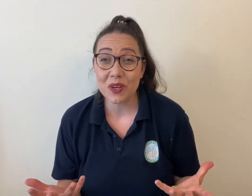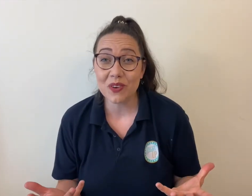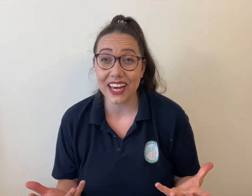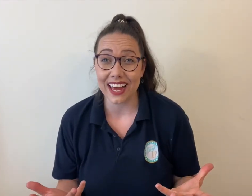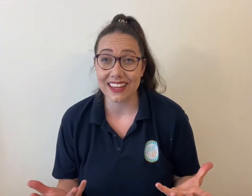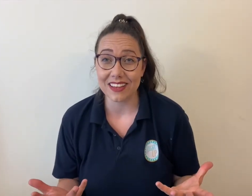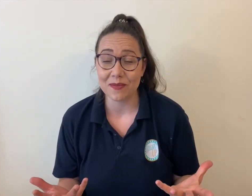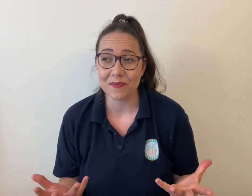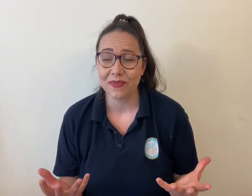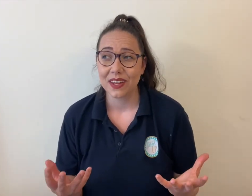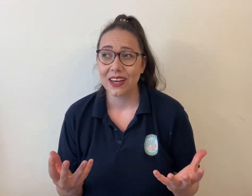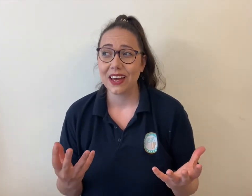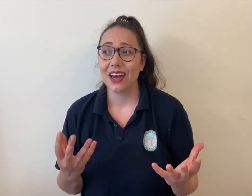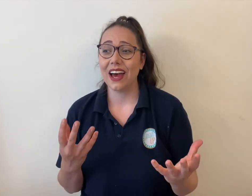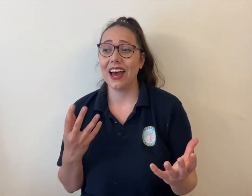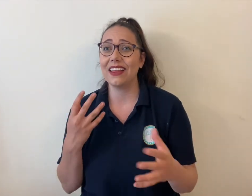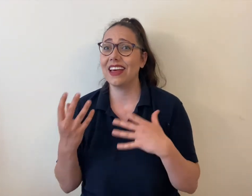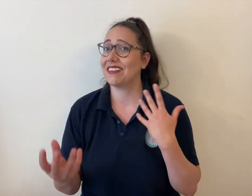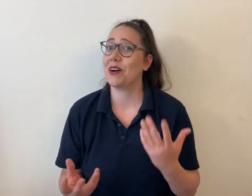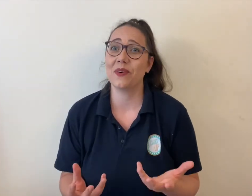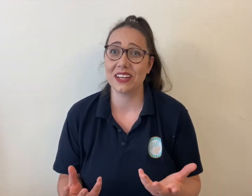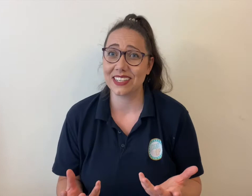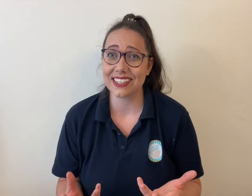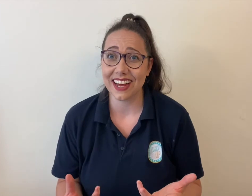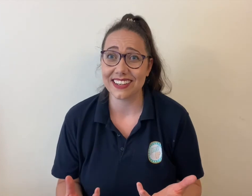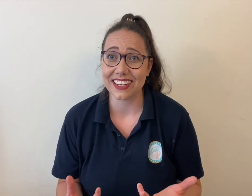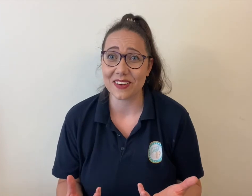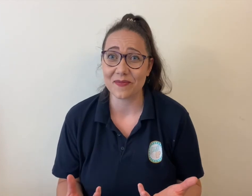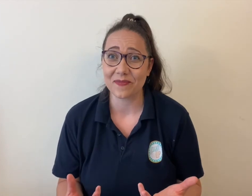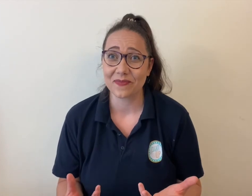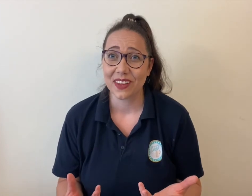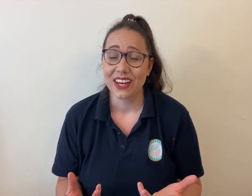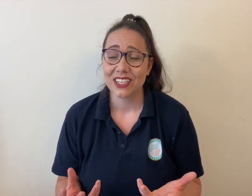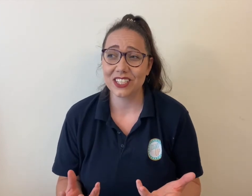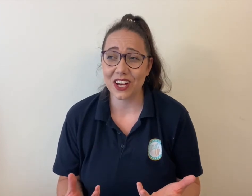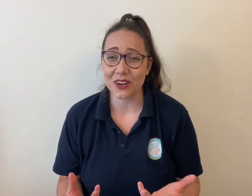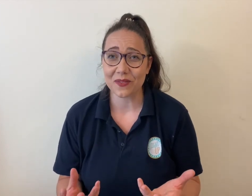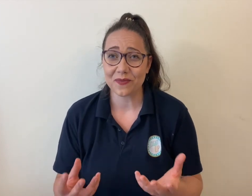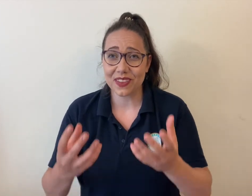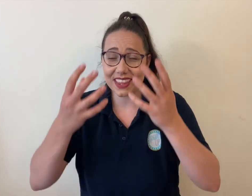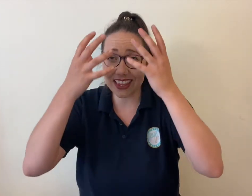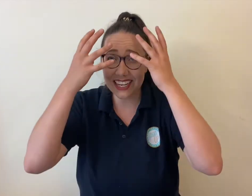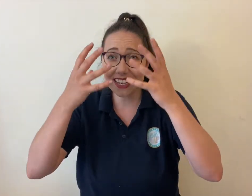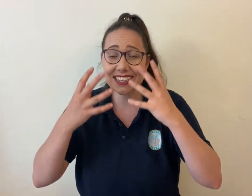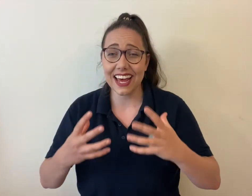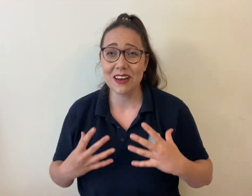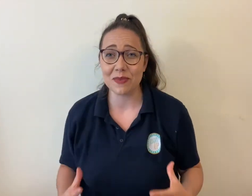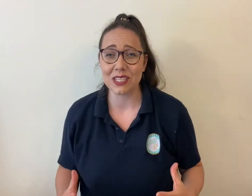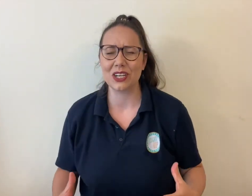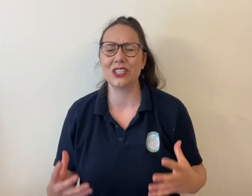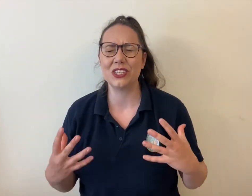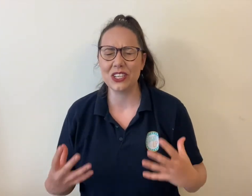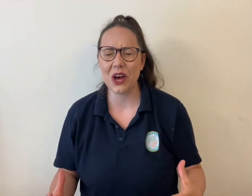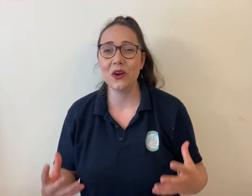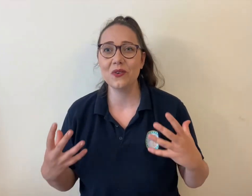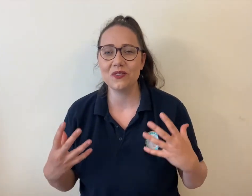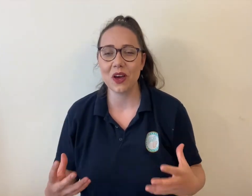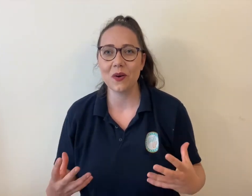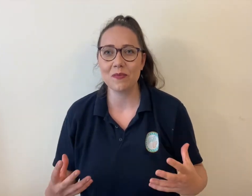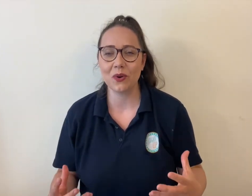communicate them. And that's how we understand it. So These elements are so, so